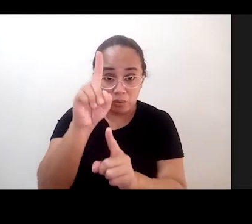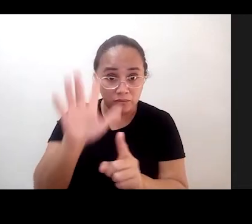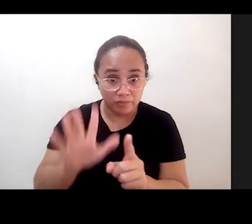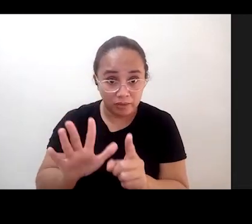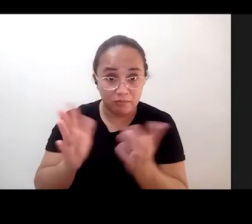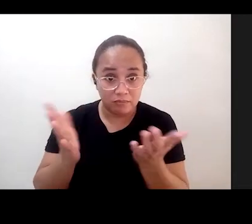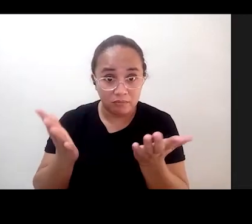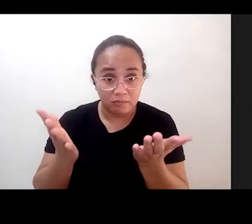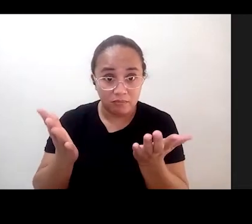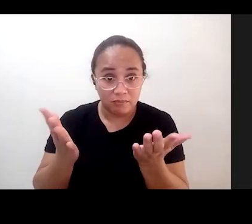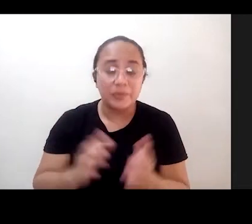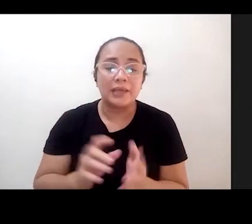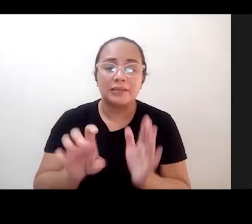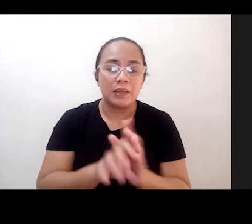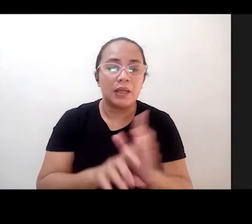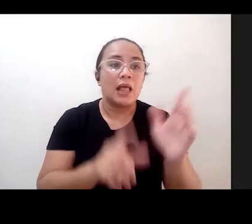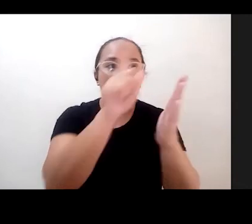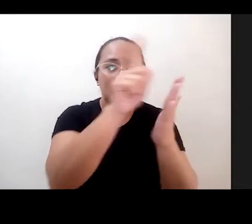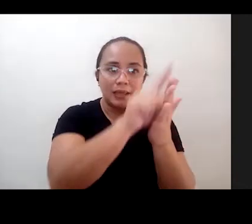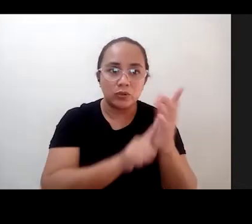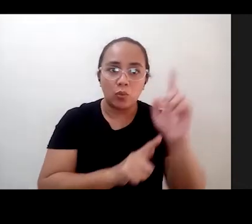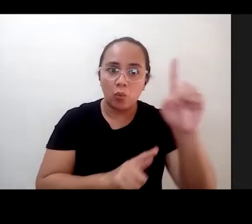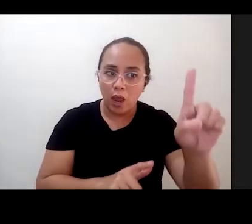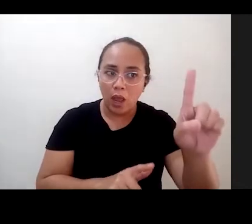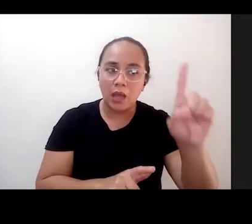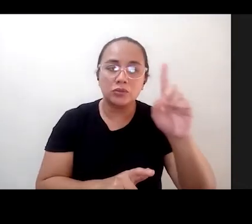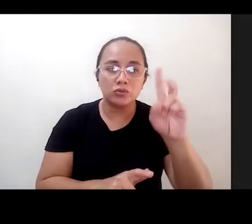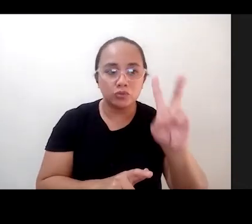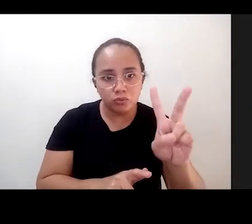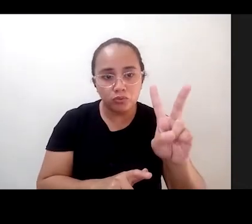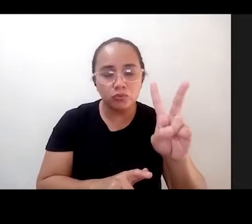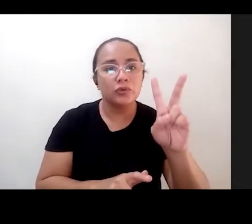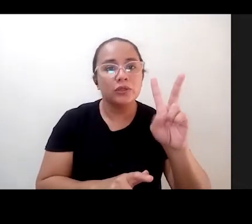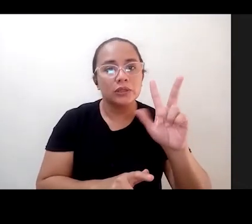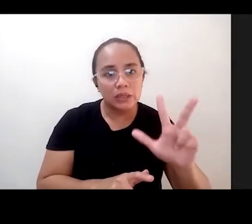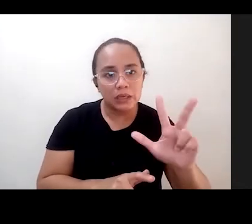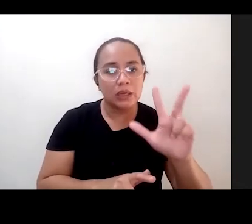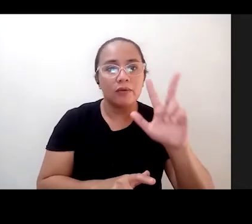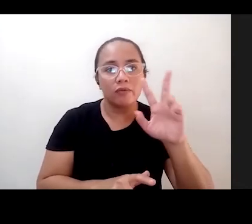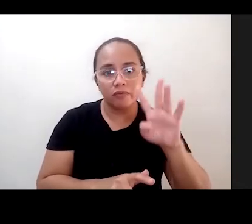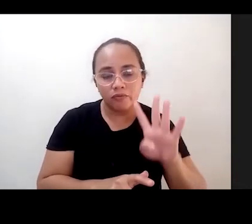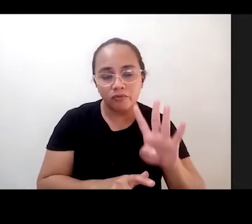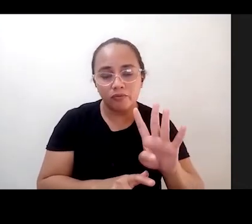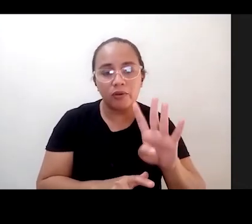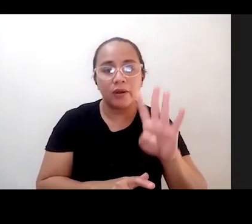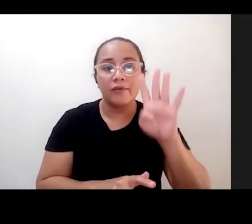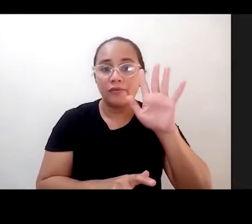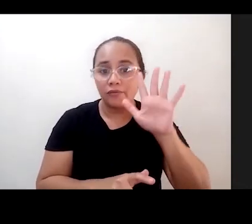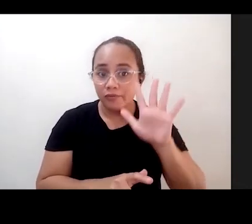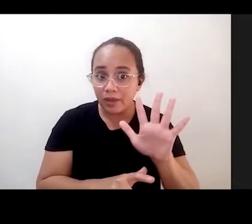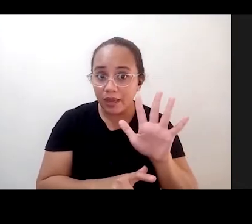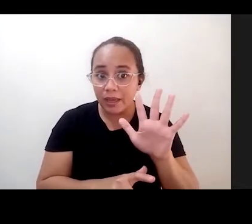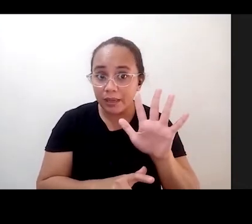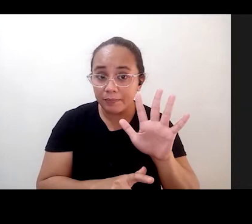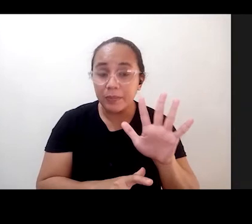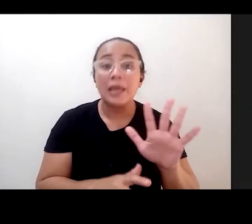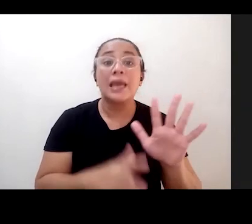lesson 1, lesson 2, lesson 3, lesson 4, lesson 5, and then